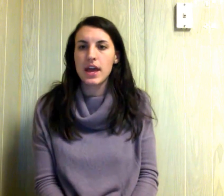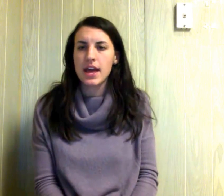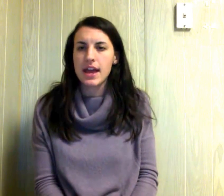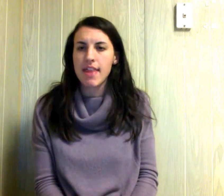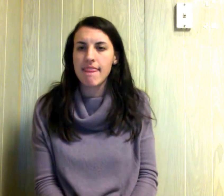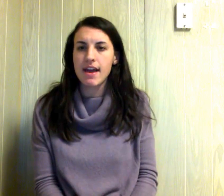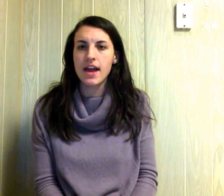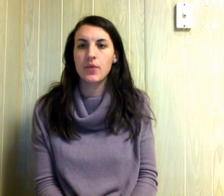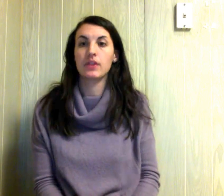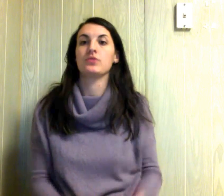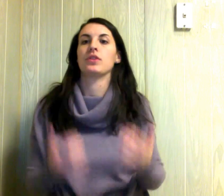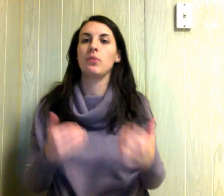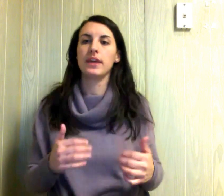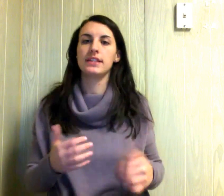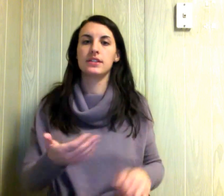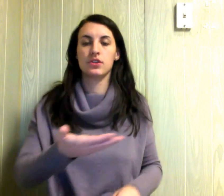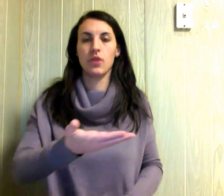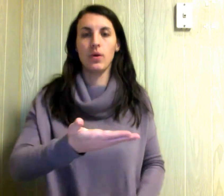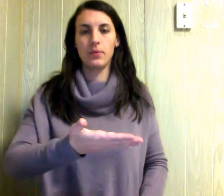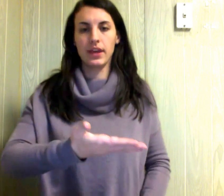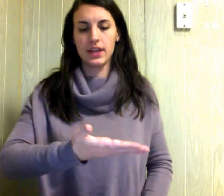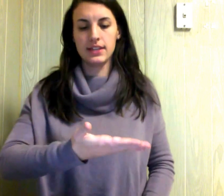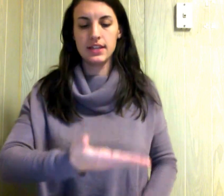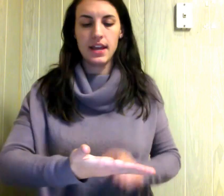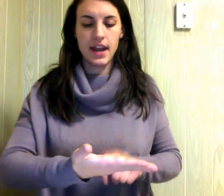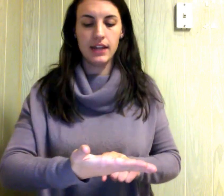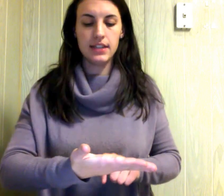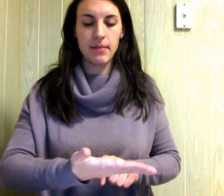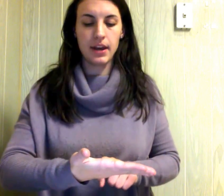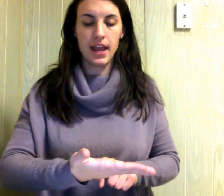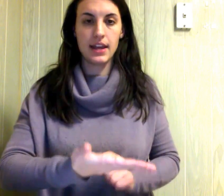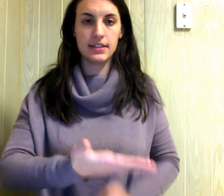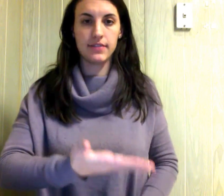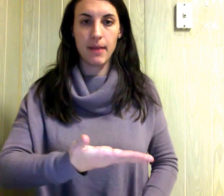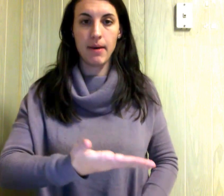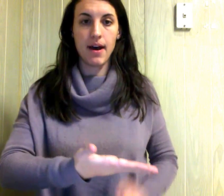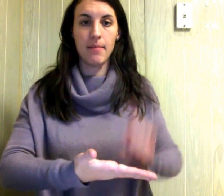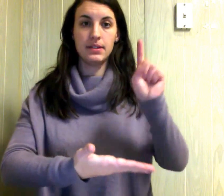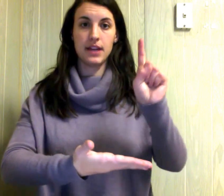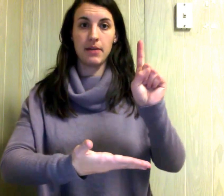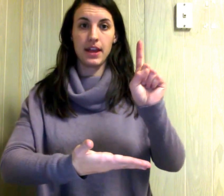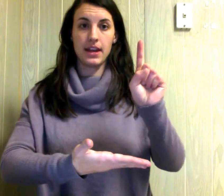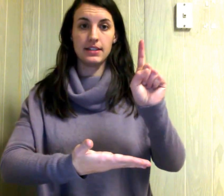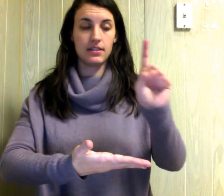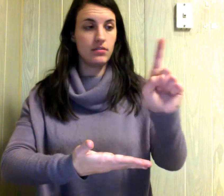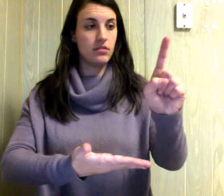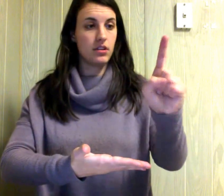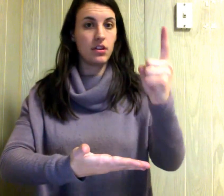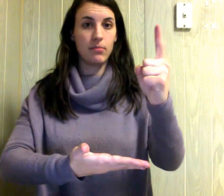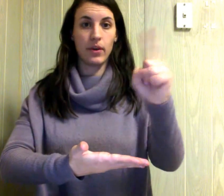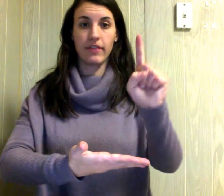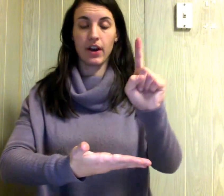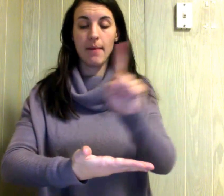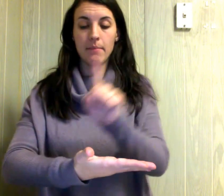Okay, and then we're doing the weeks. So 1 week is non-dominant hand is flat palm, dominant hand is a pointer finger up.